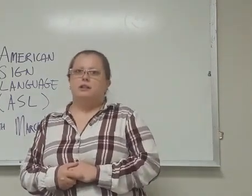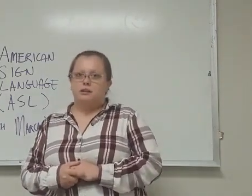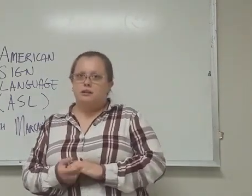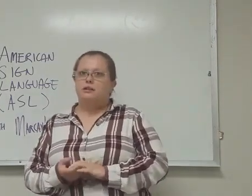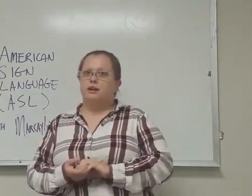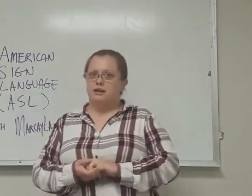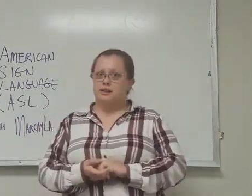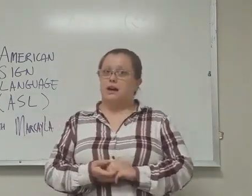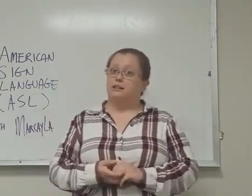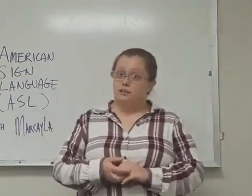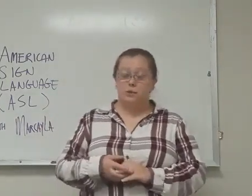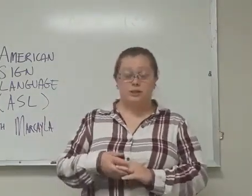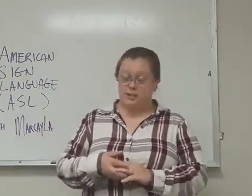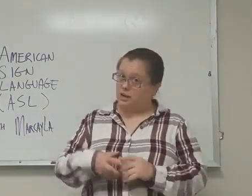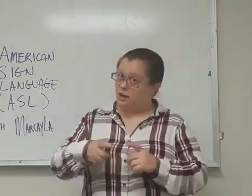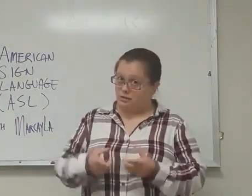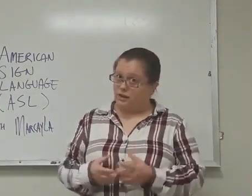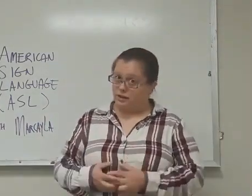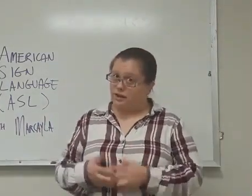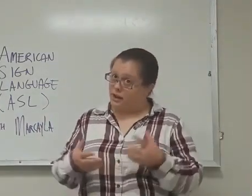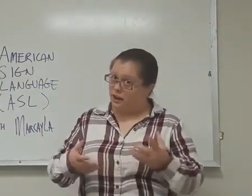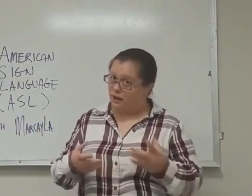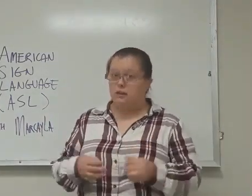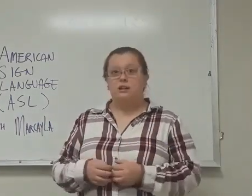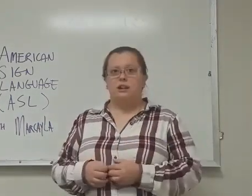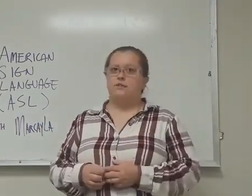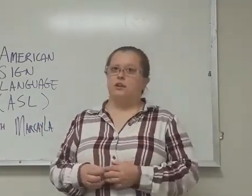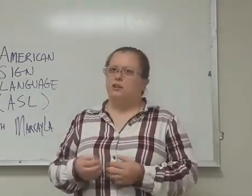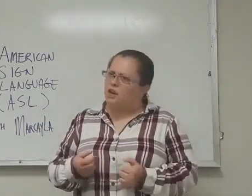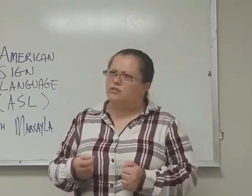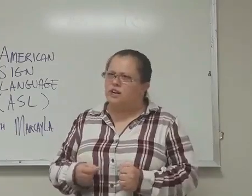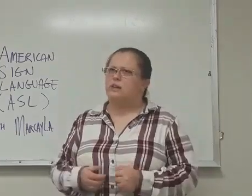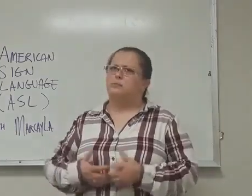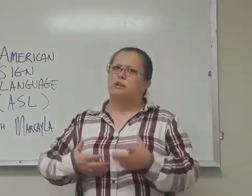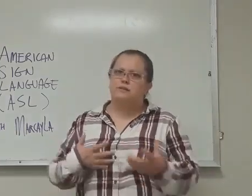also. Exactly. Once again, like, hey, if you're gonna have kind of that mean